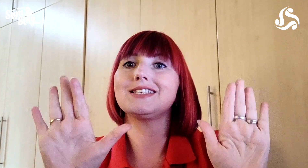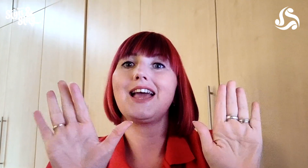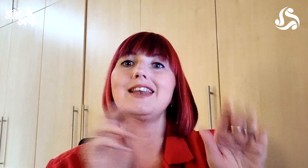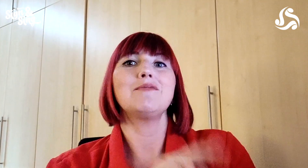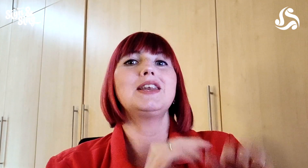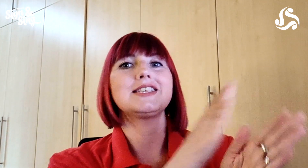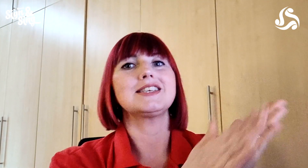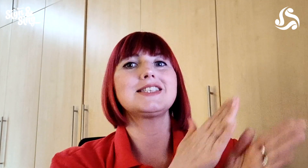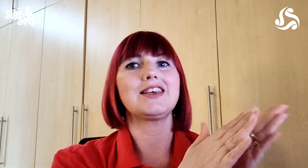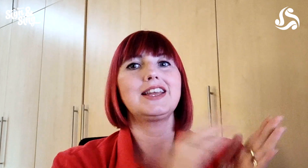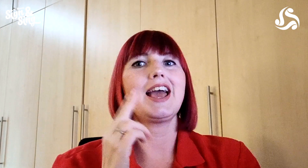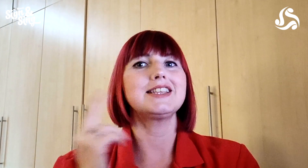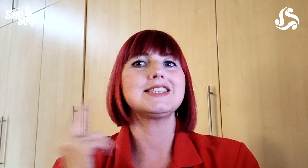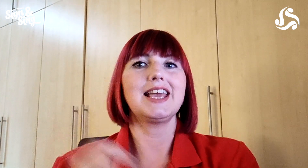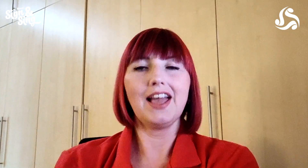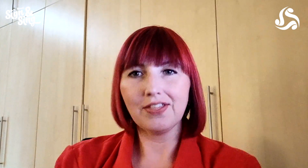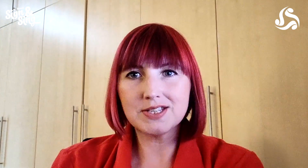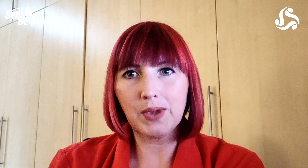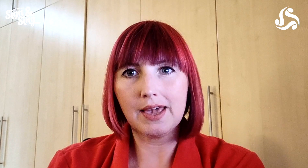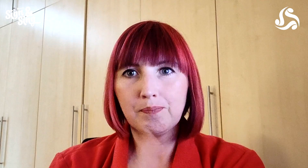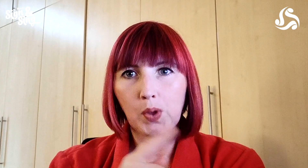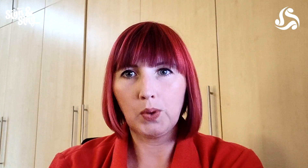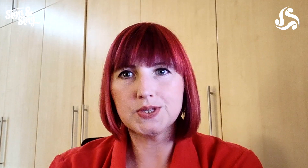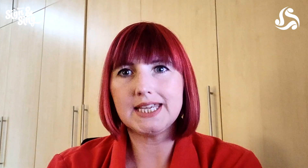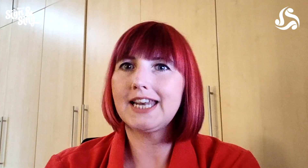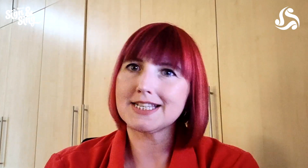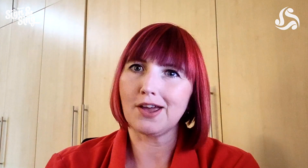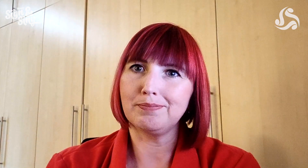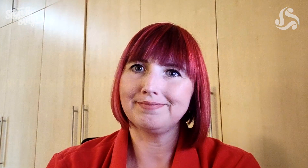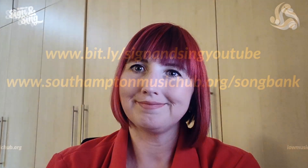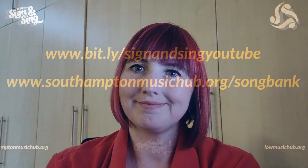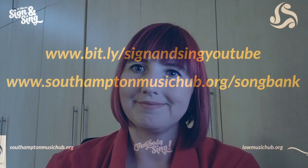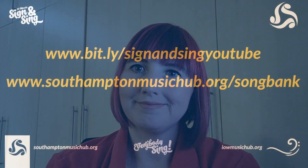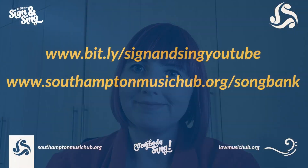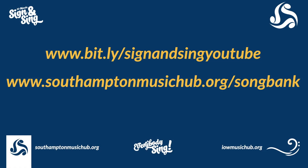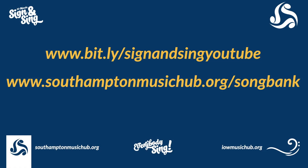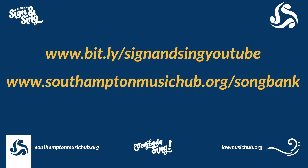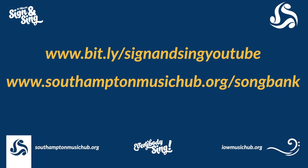at 10 Minute Sign and Sing this week. We'll see you next time.